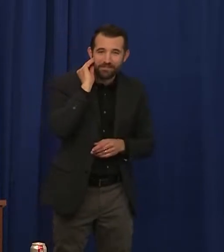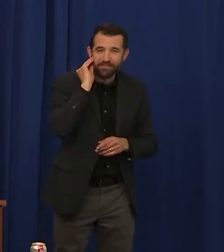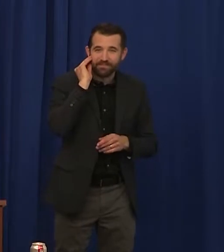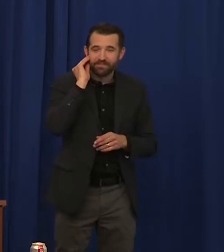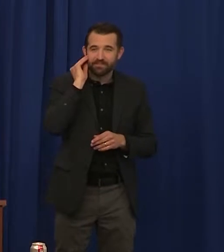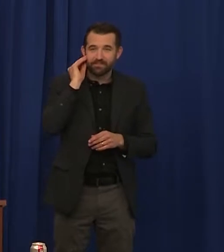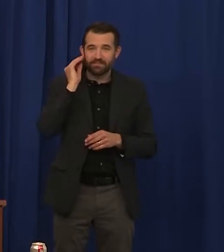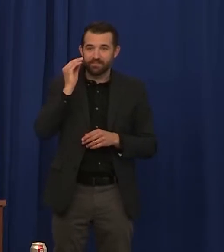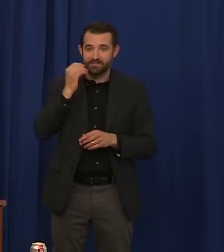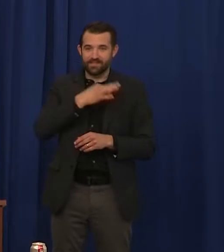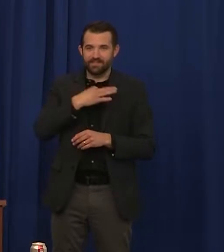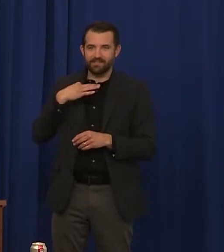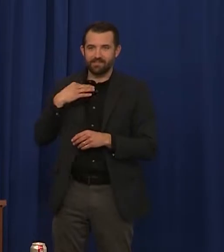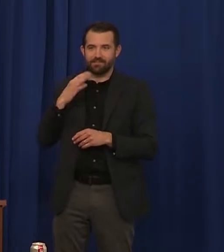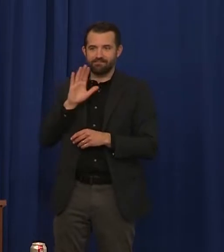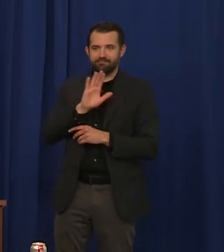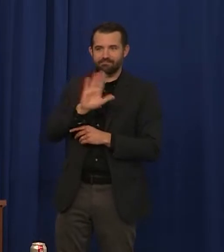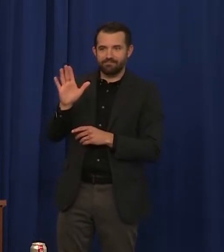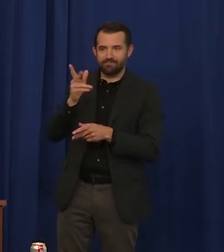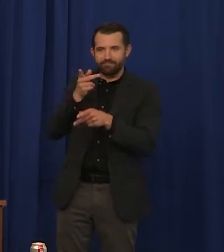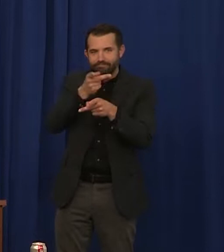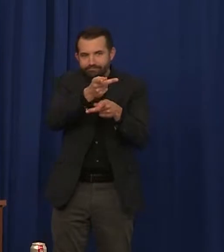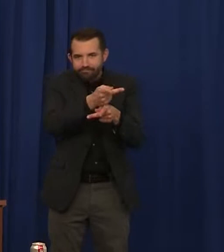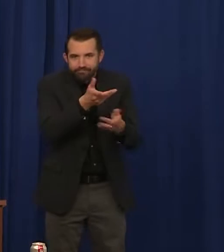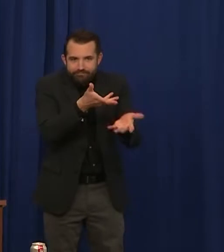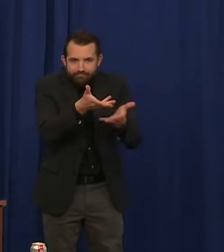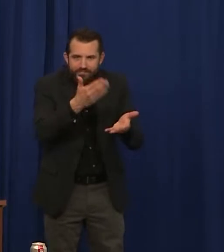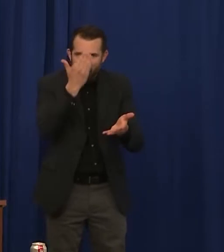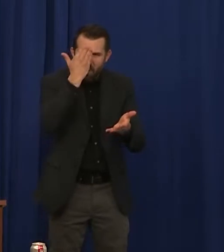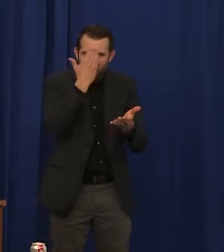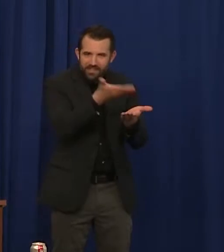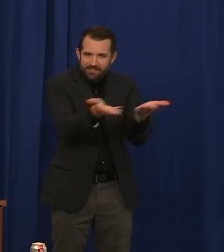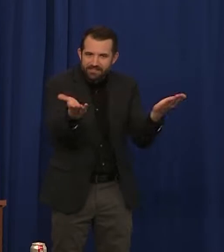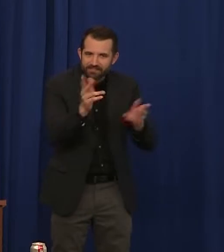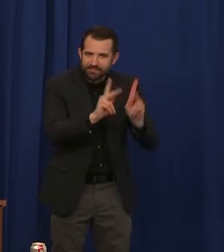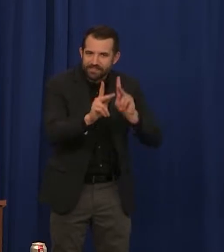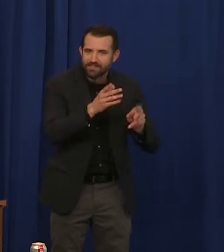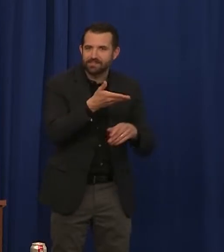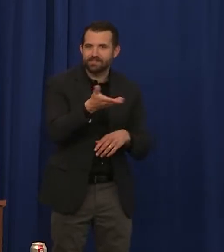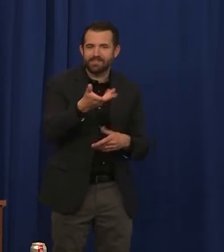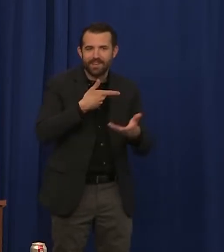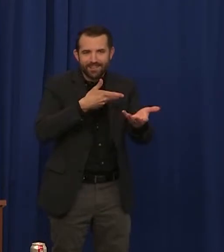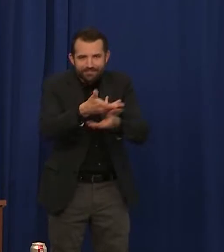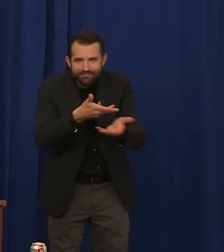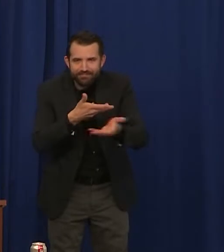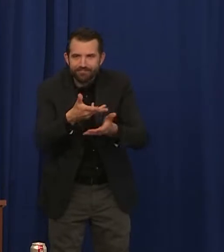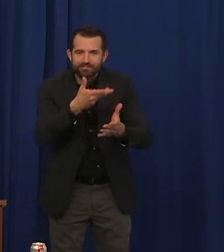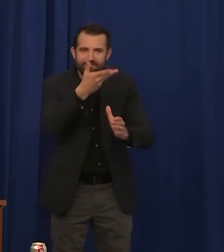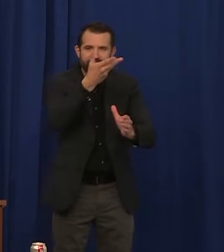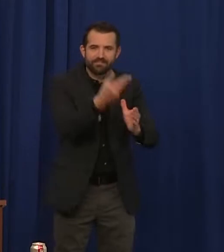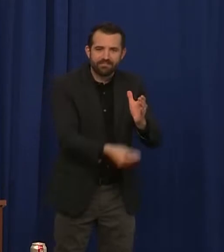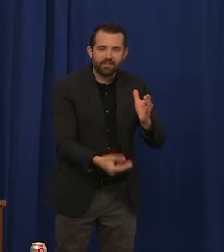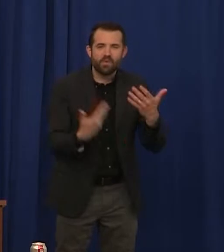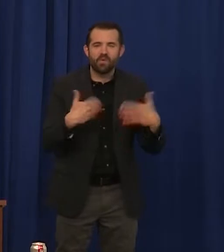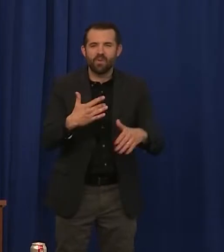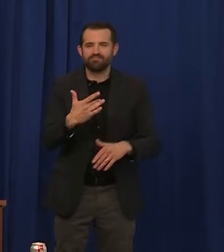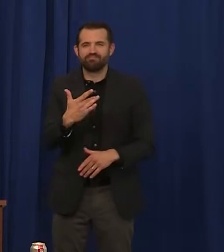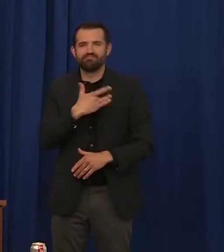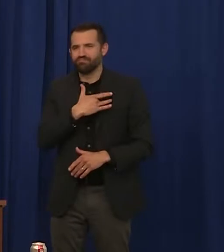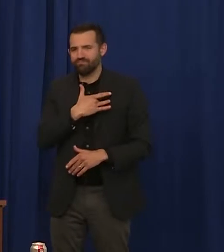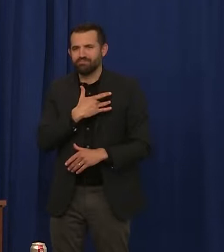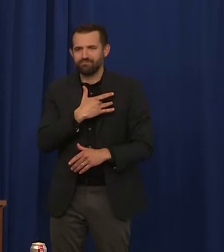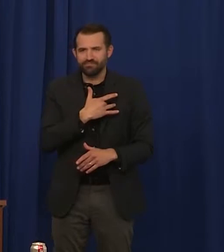The passing of these individuals comes at a time when the people that they have cared for and come to